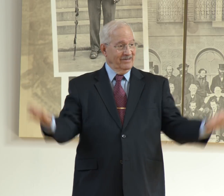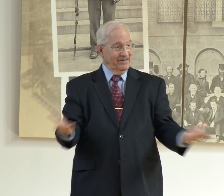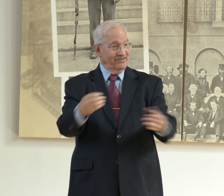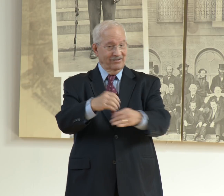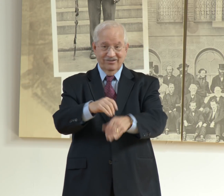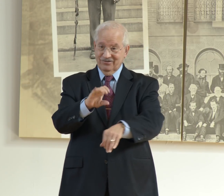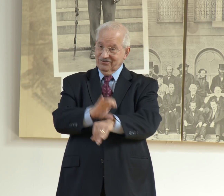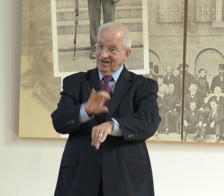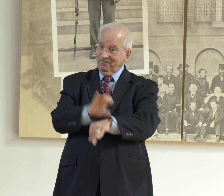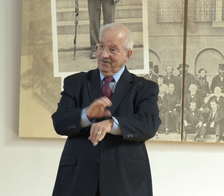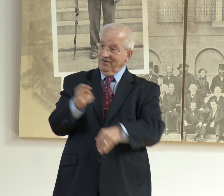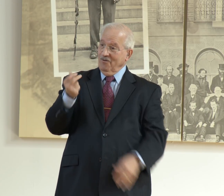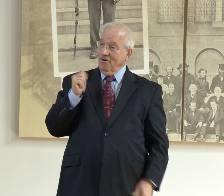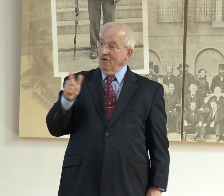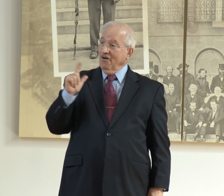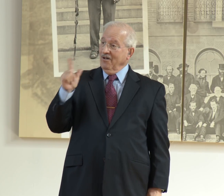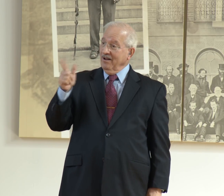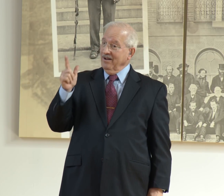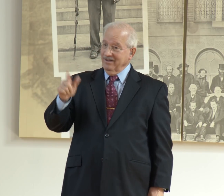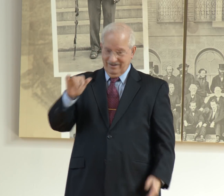We are assembled here in this chapel hall